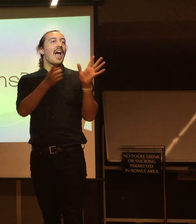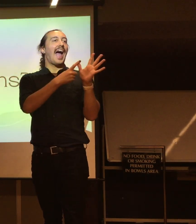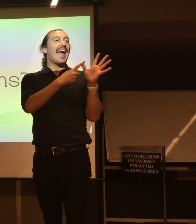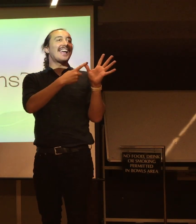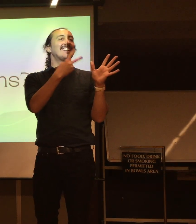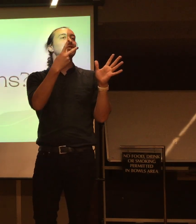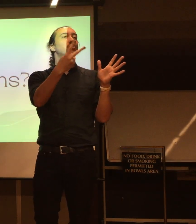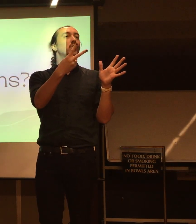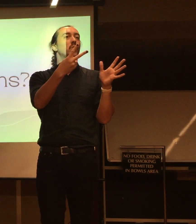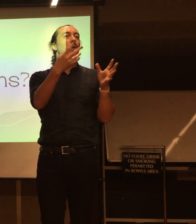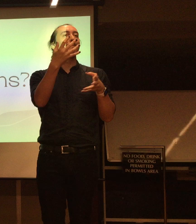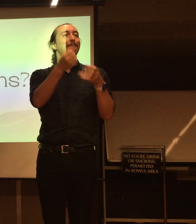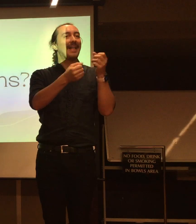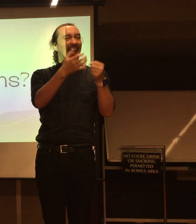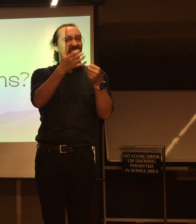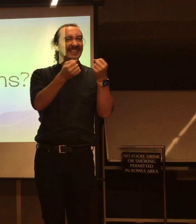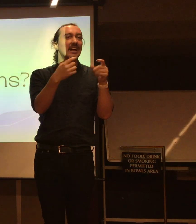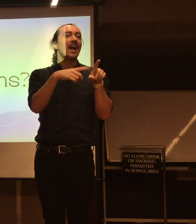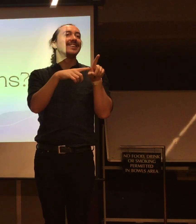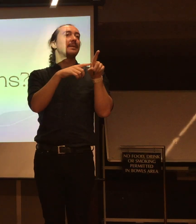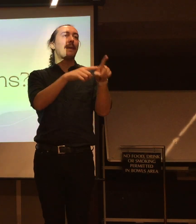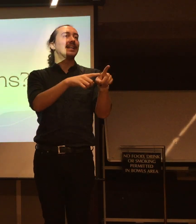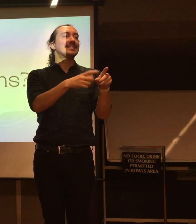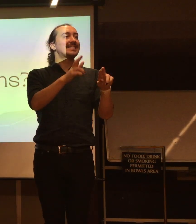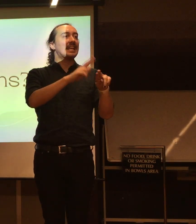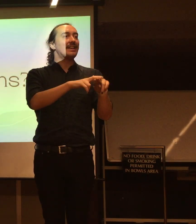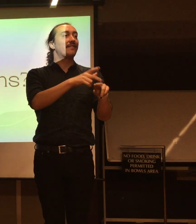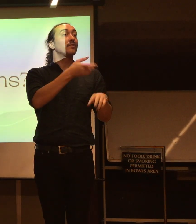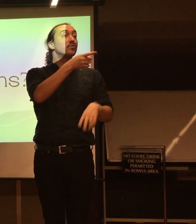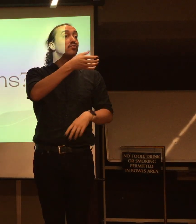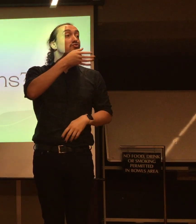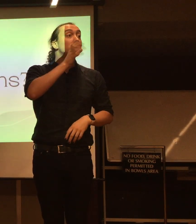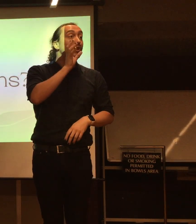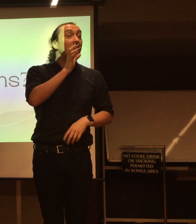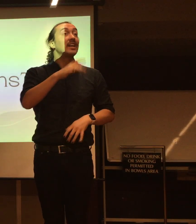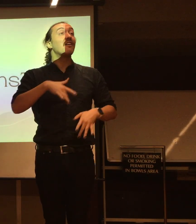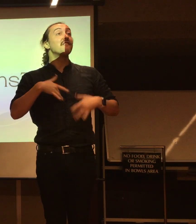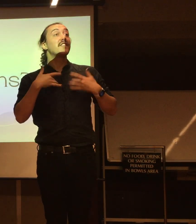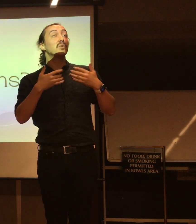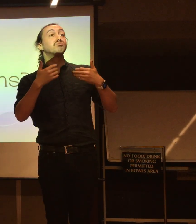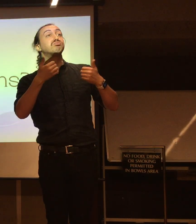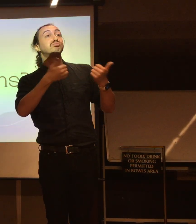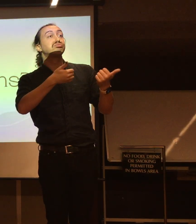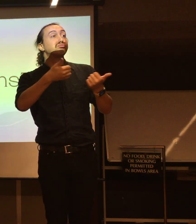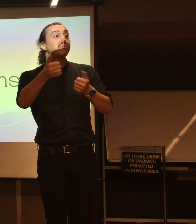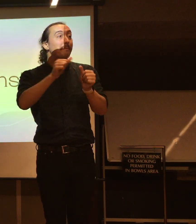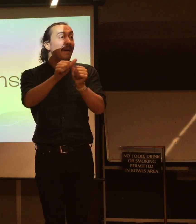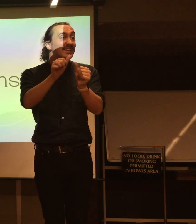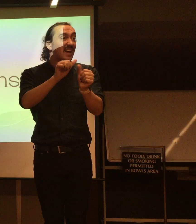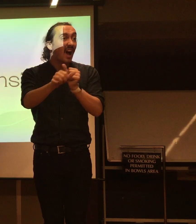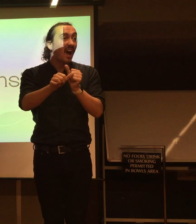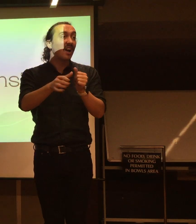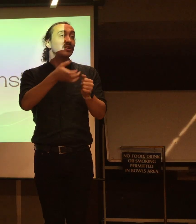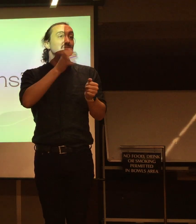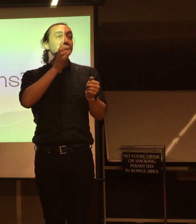A2 depends on whether it feels better for you. If you don't get